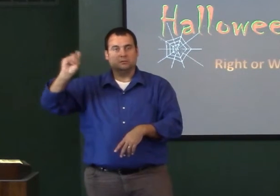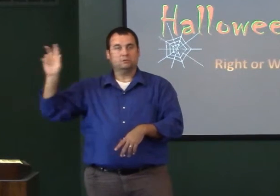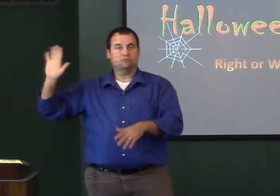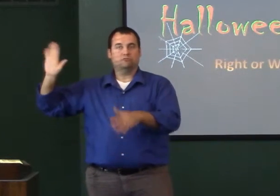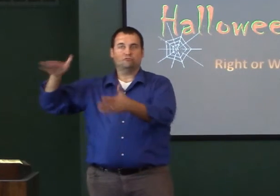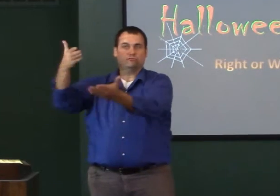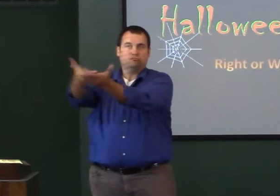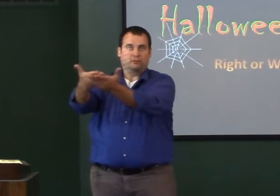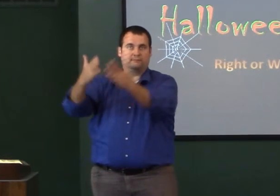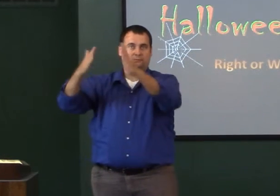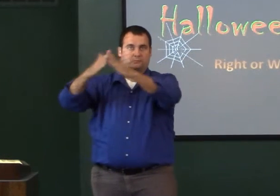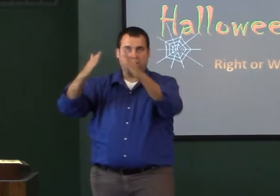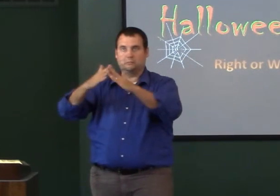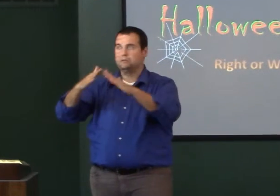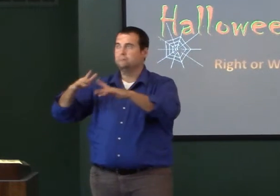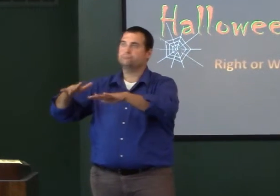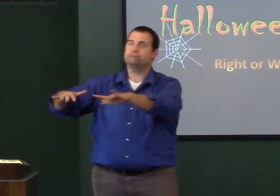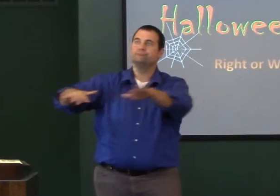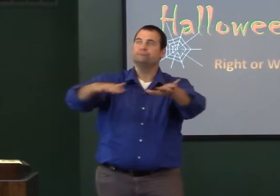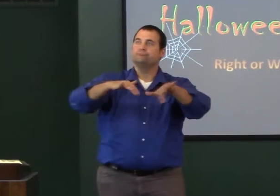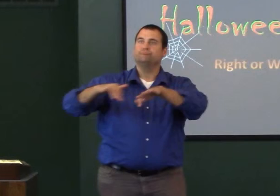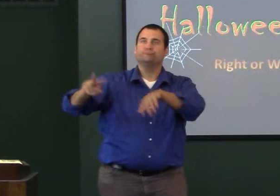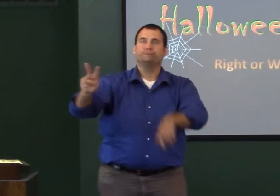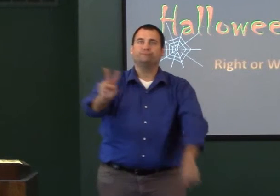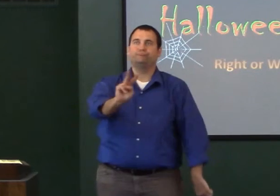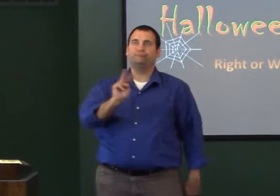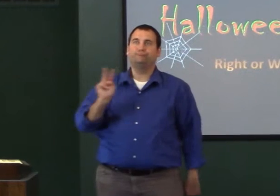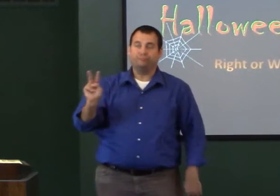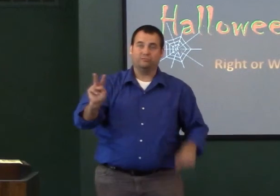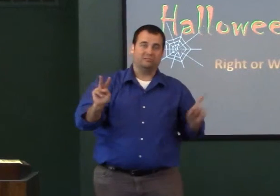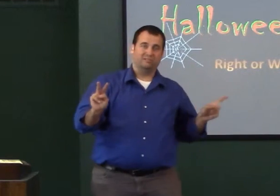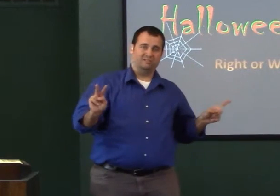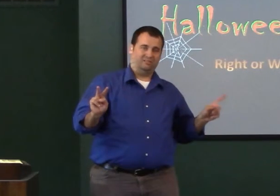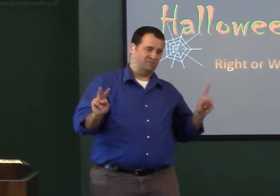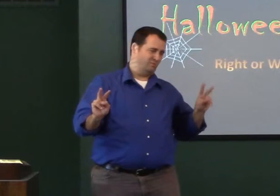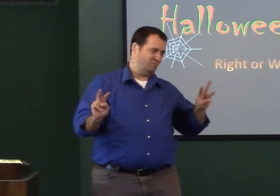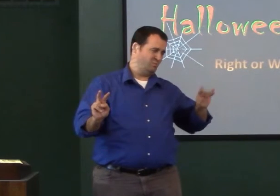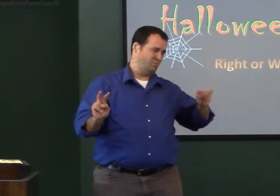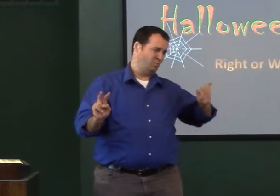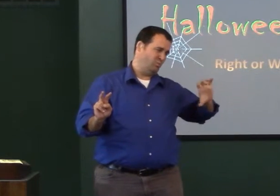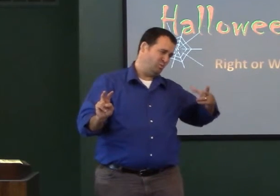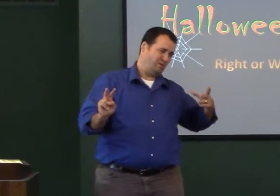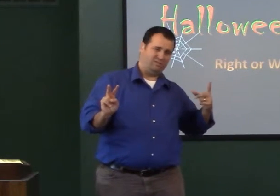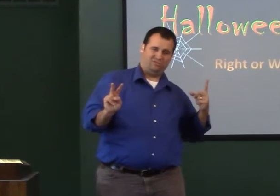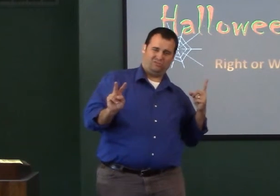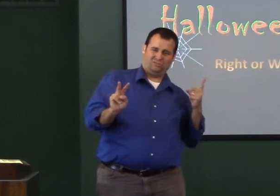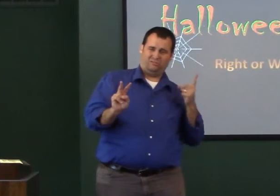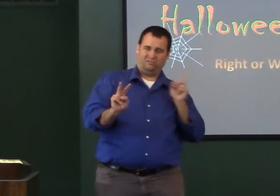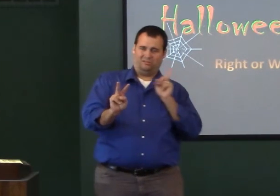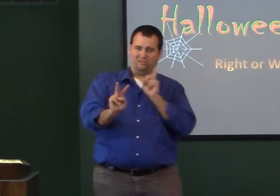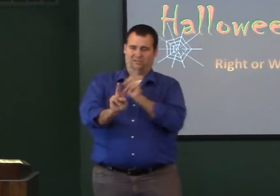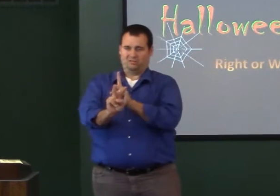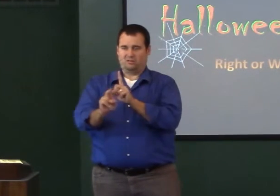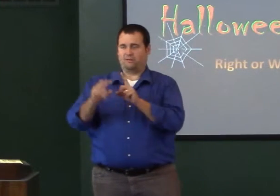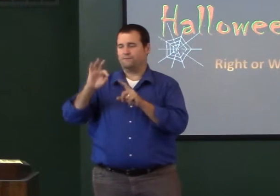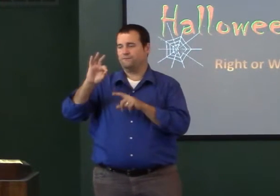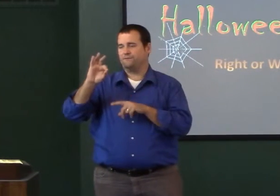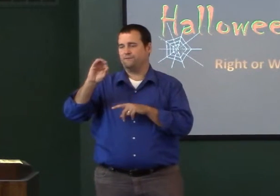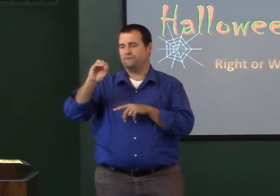In Philippians, when he arrived in the house, he just saw people, a